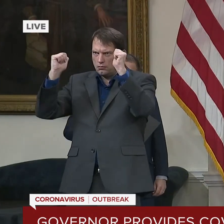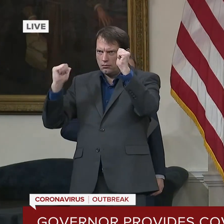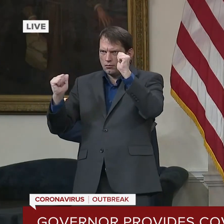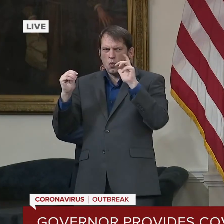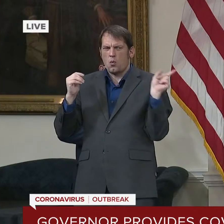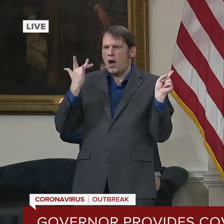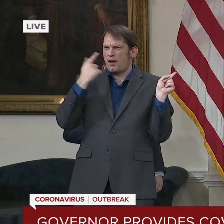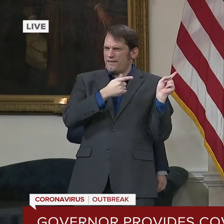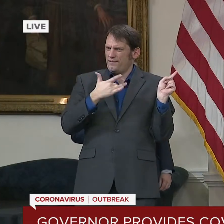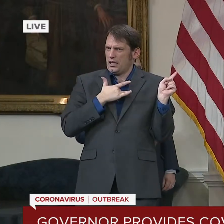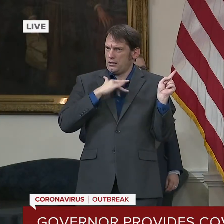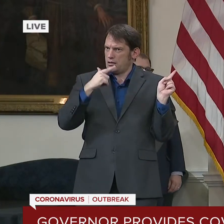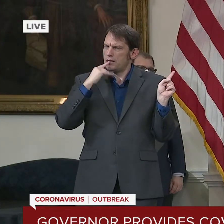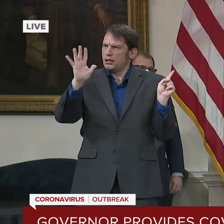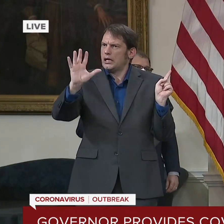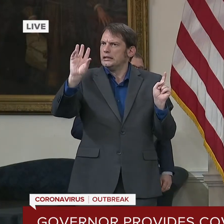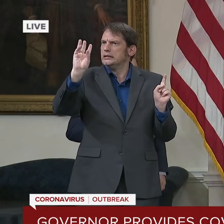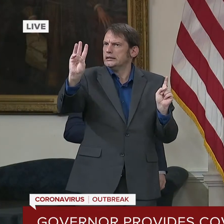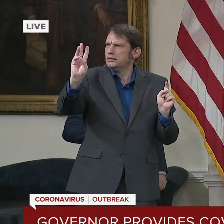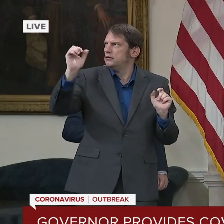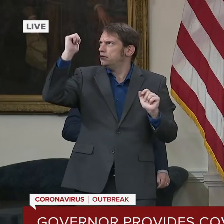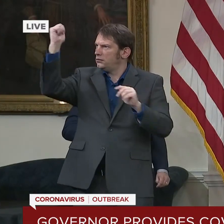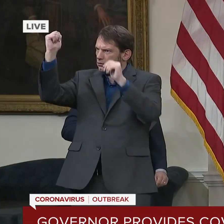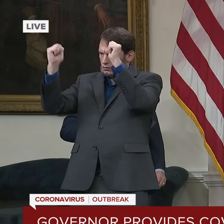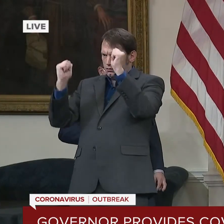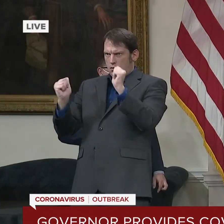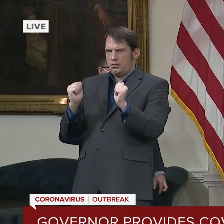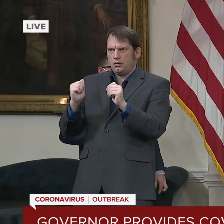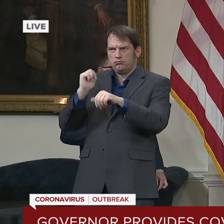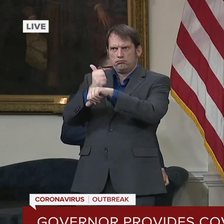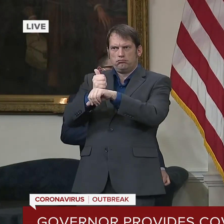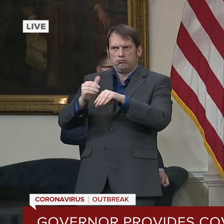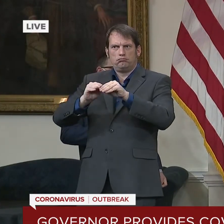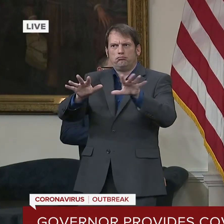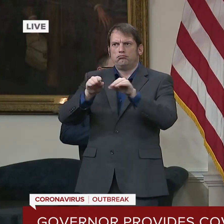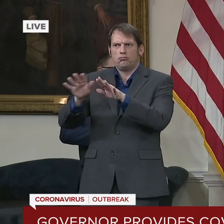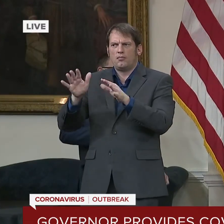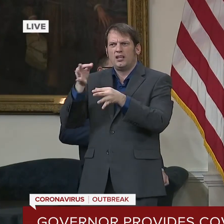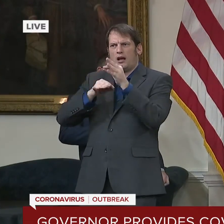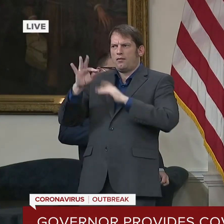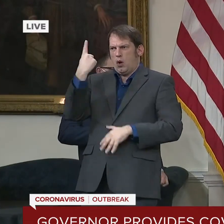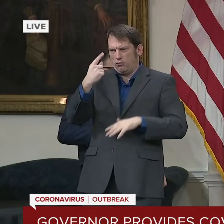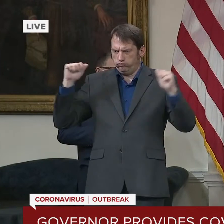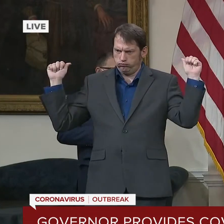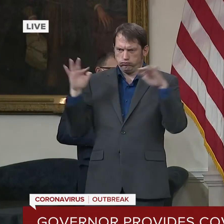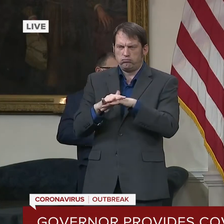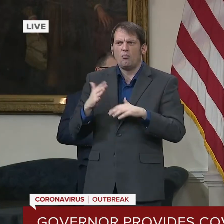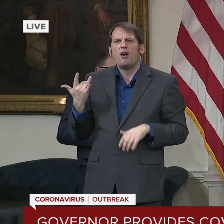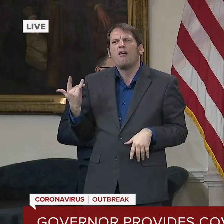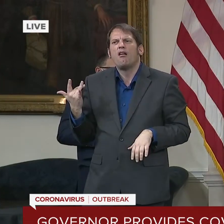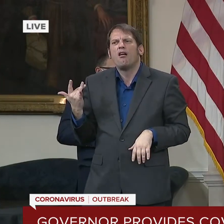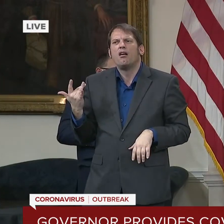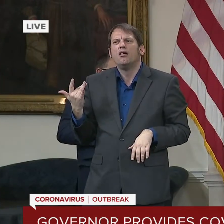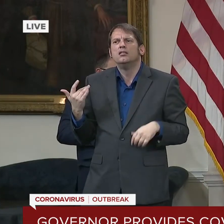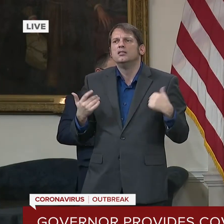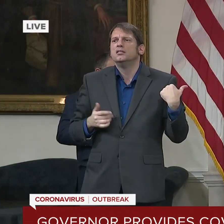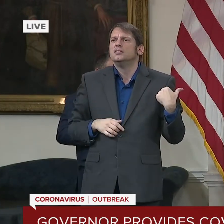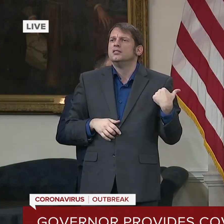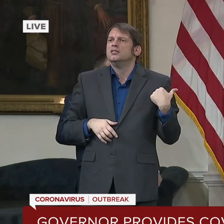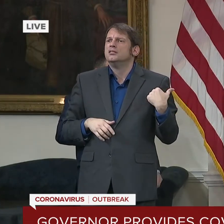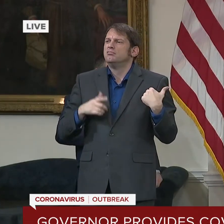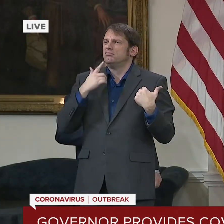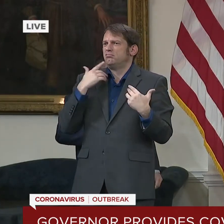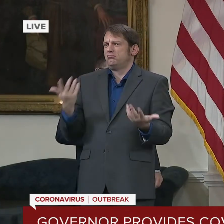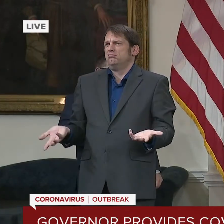web than a centralized state system? Well, that's just the way our system is set up. You know, it's state